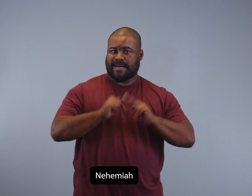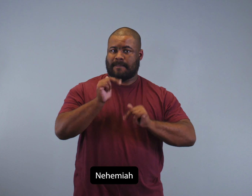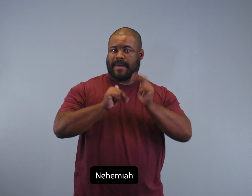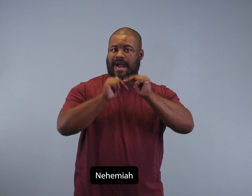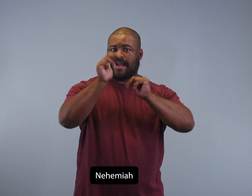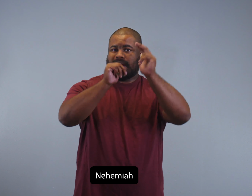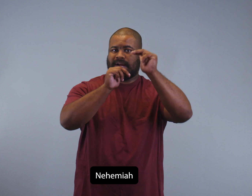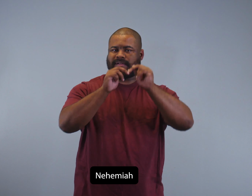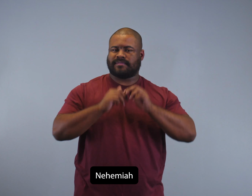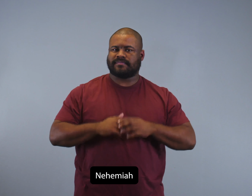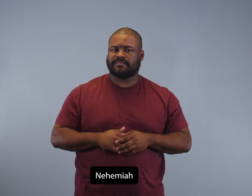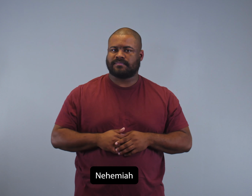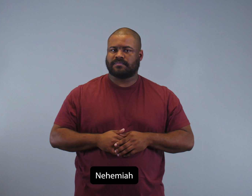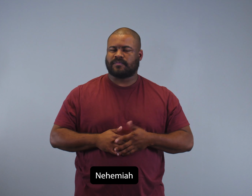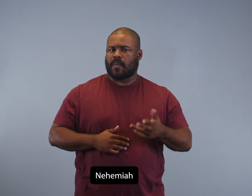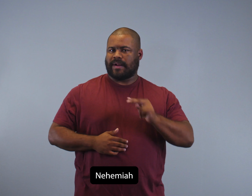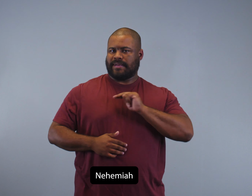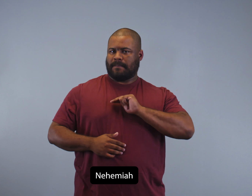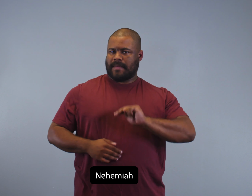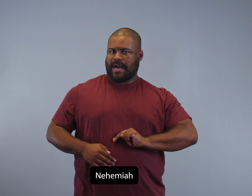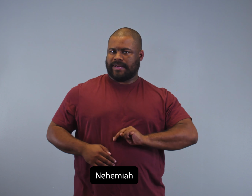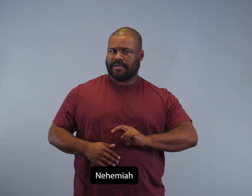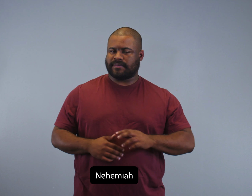Nehemiah, Nehemiah,